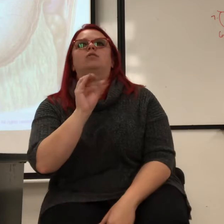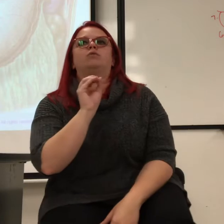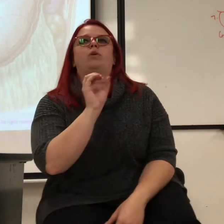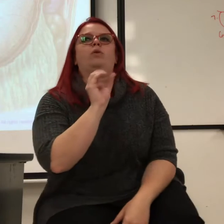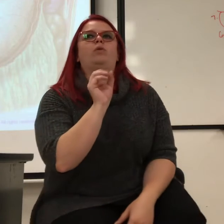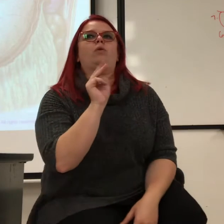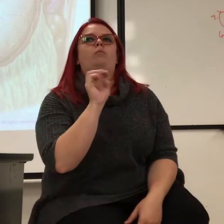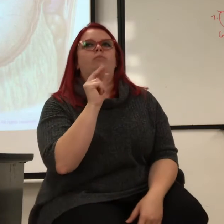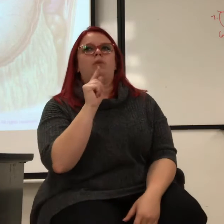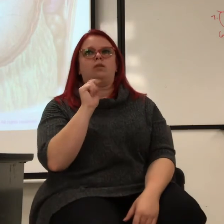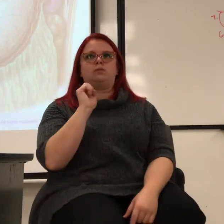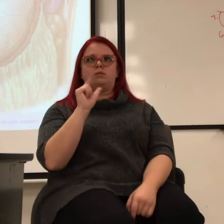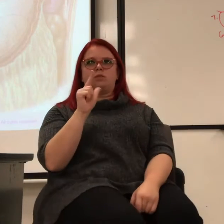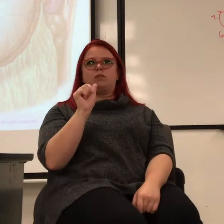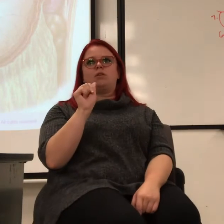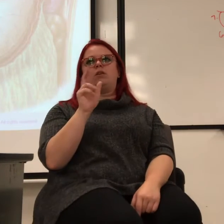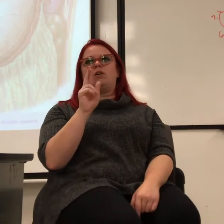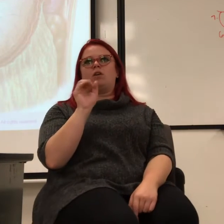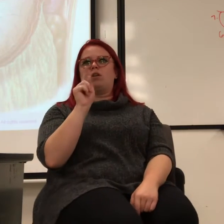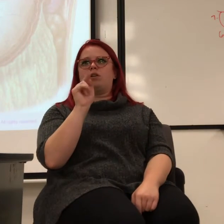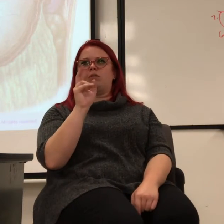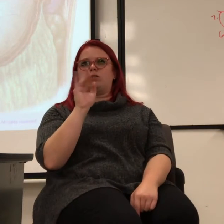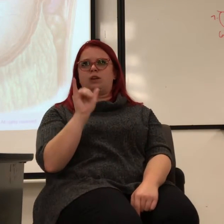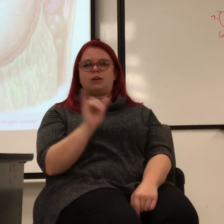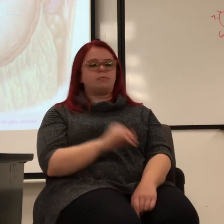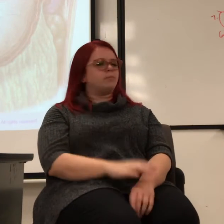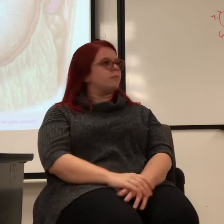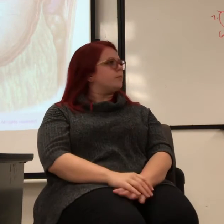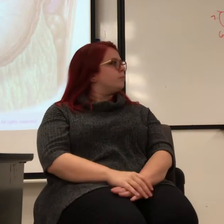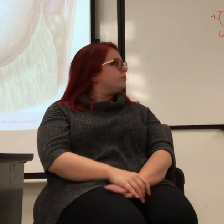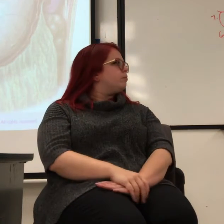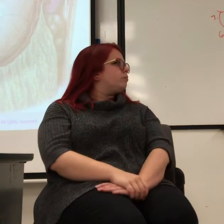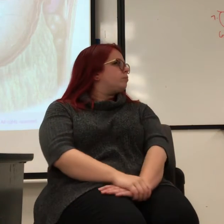on the right. So call that number